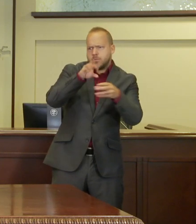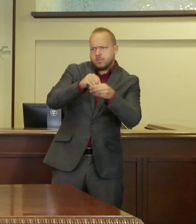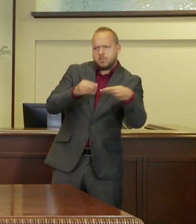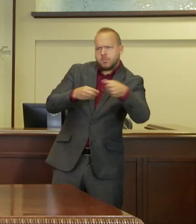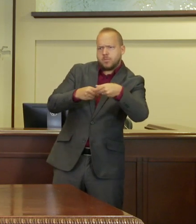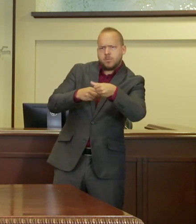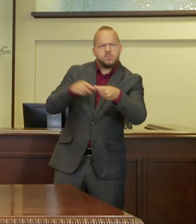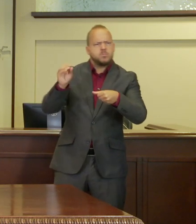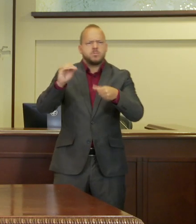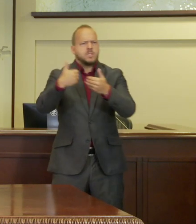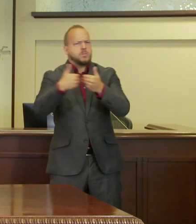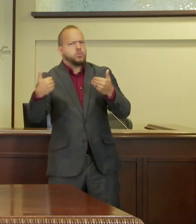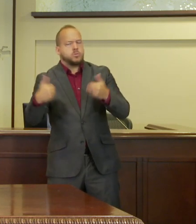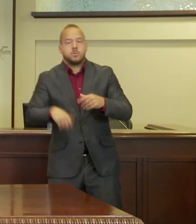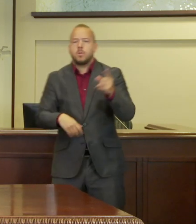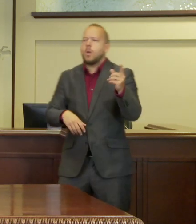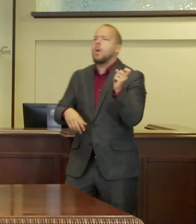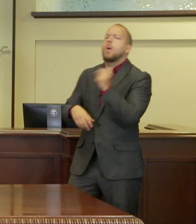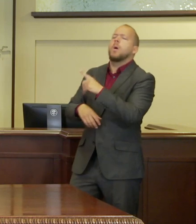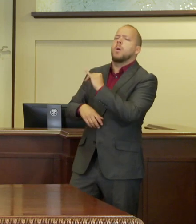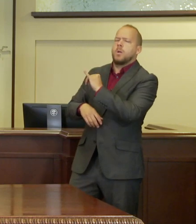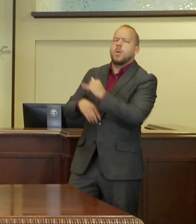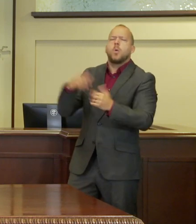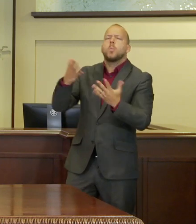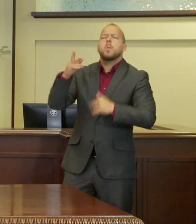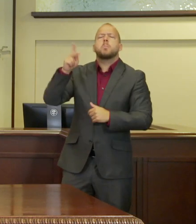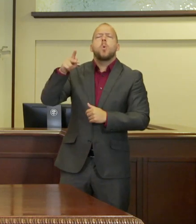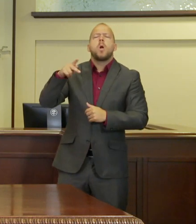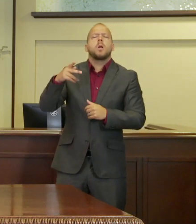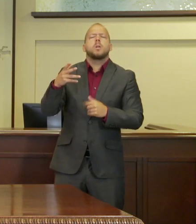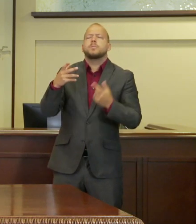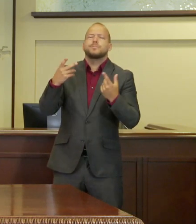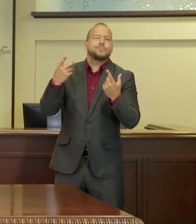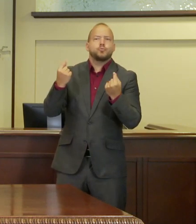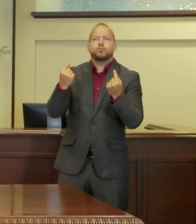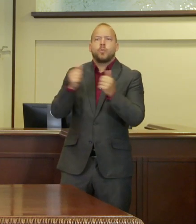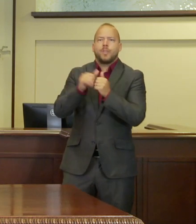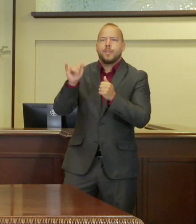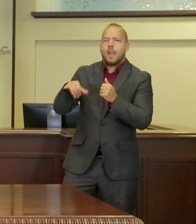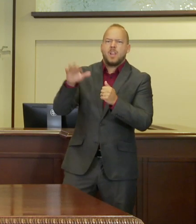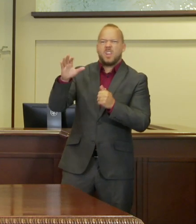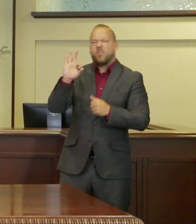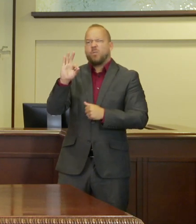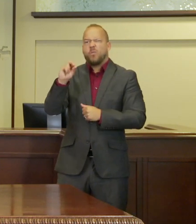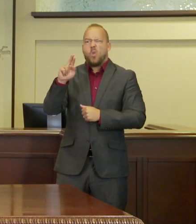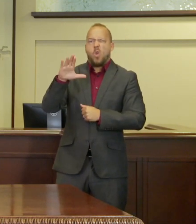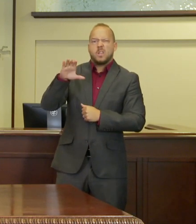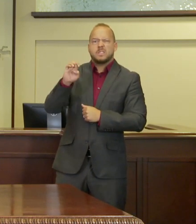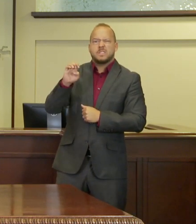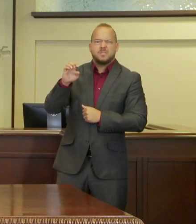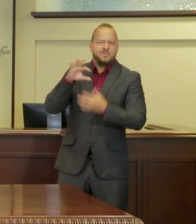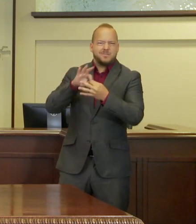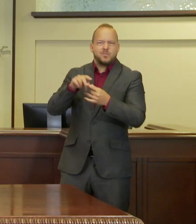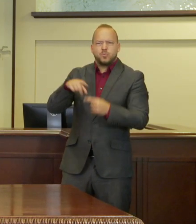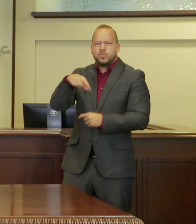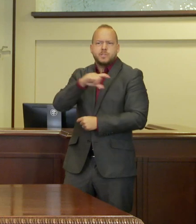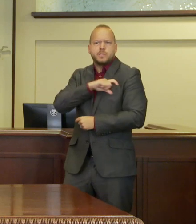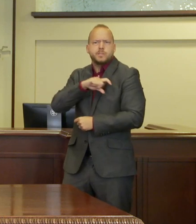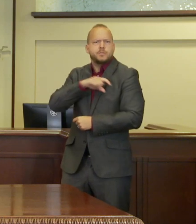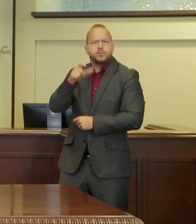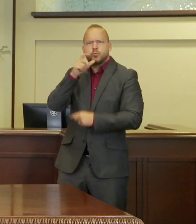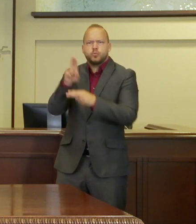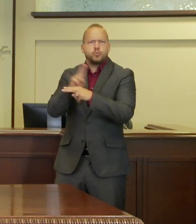are the Portland Police taking to address the use of force by Portland Police that has been